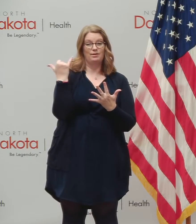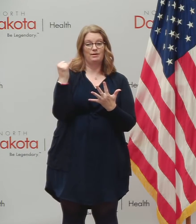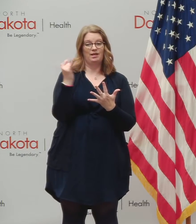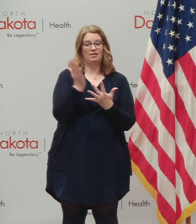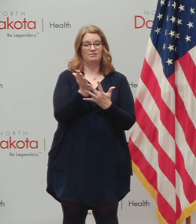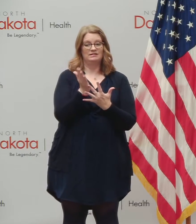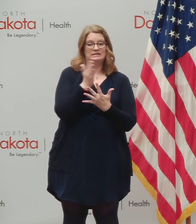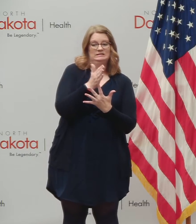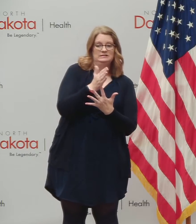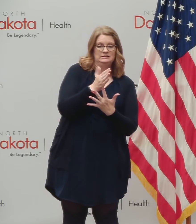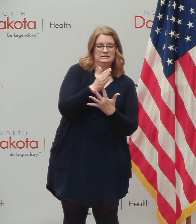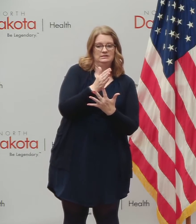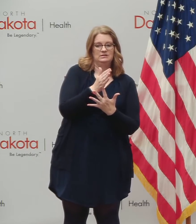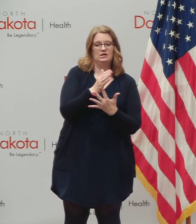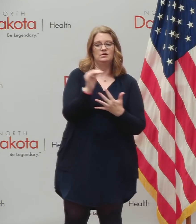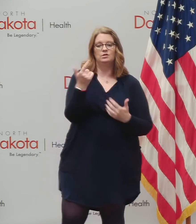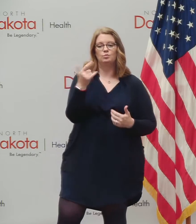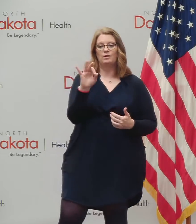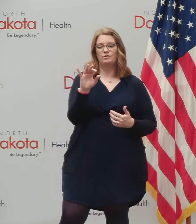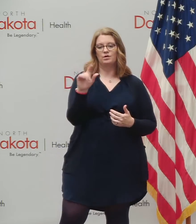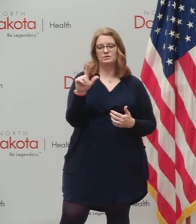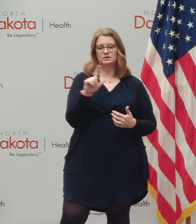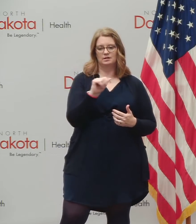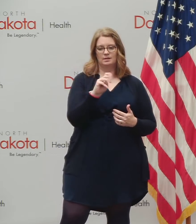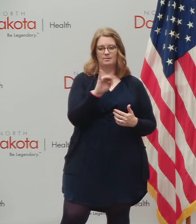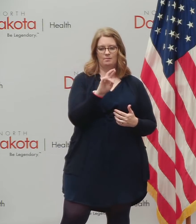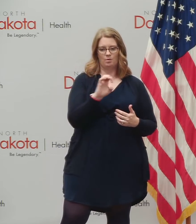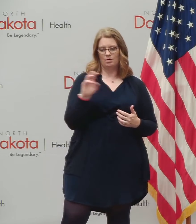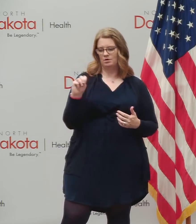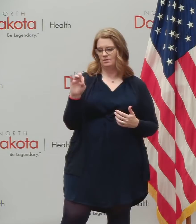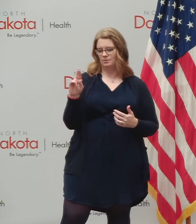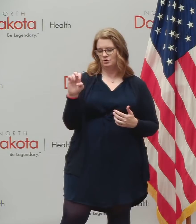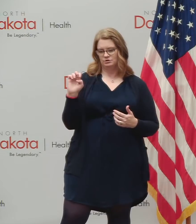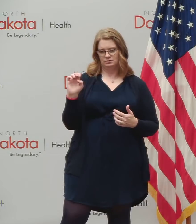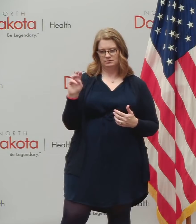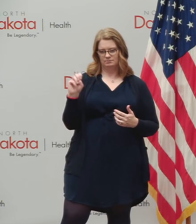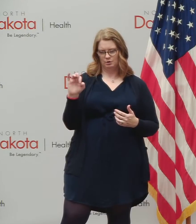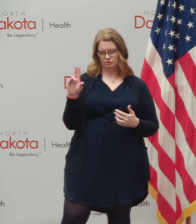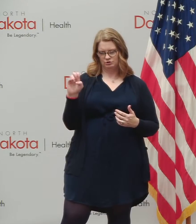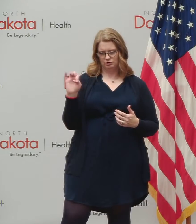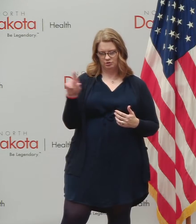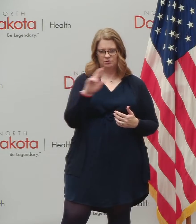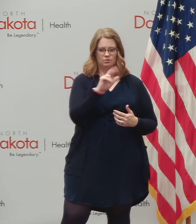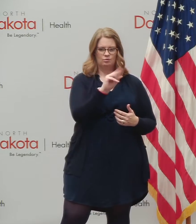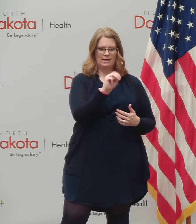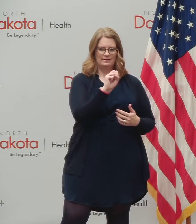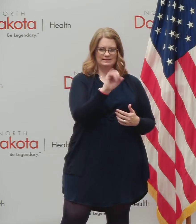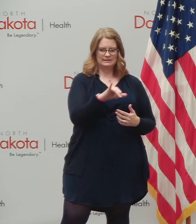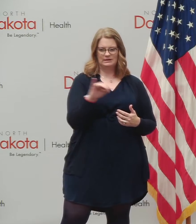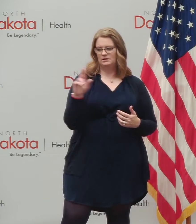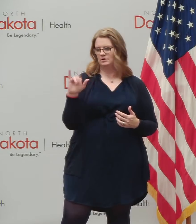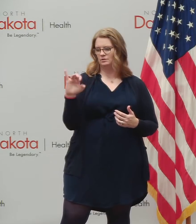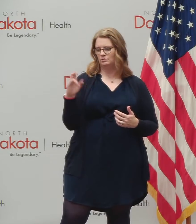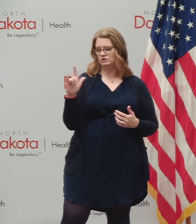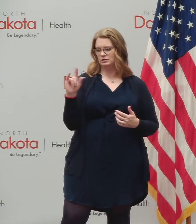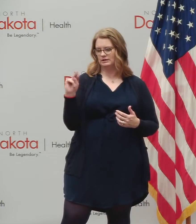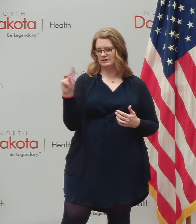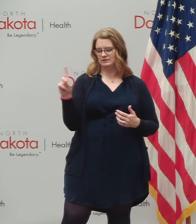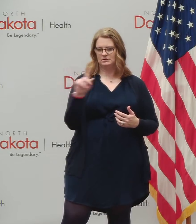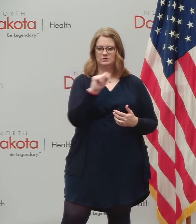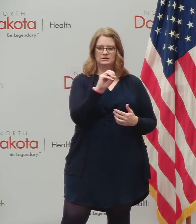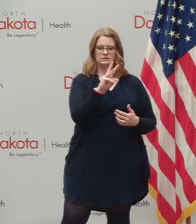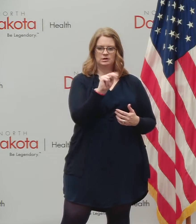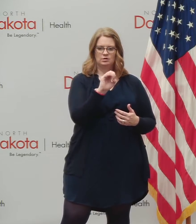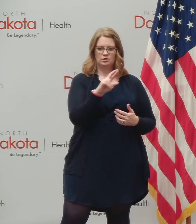level, and those 8 counties are Grand Forks, Mercer, Lemoore, Ramsey, Richland,